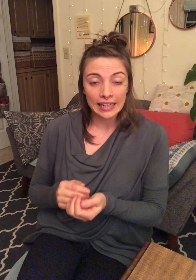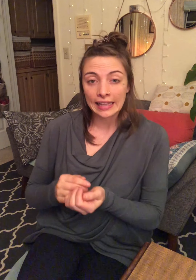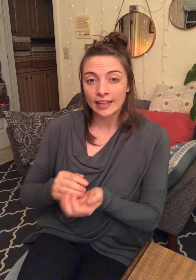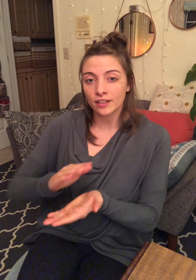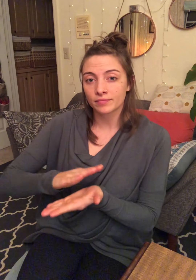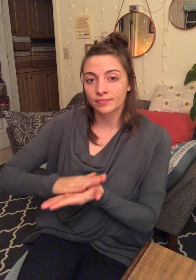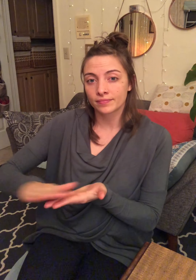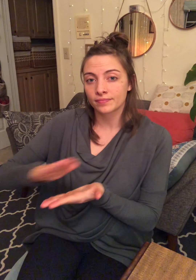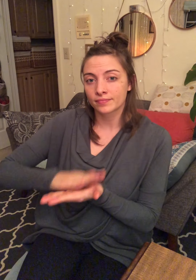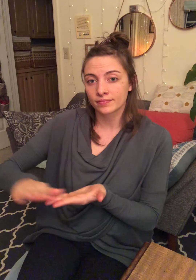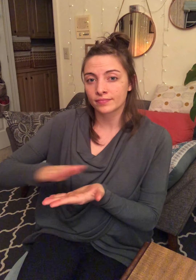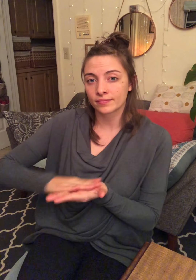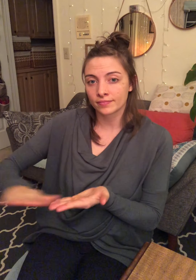clean,